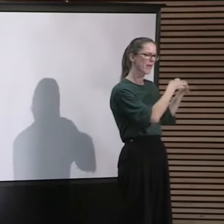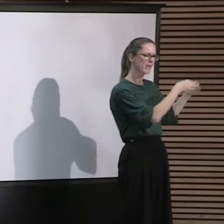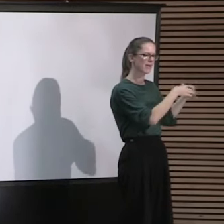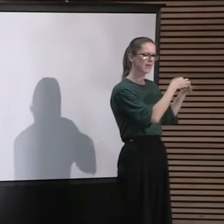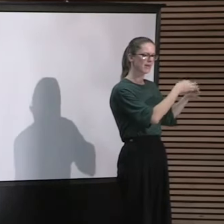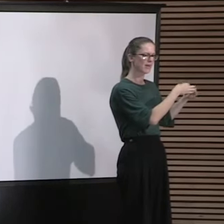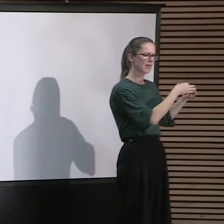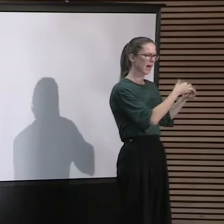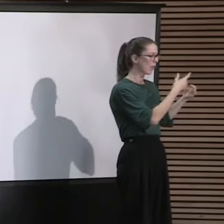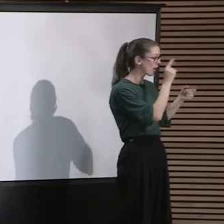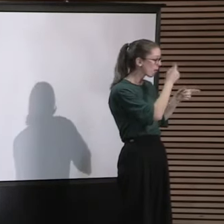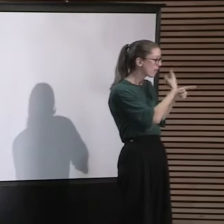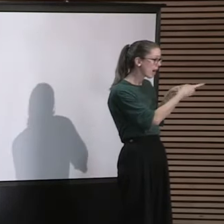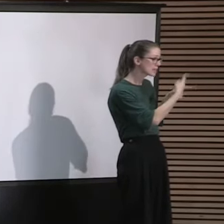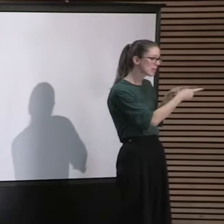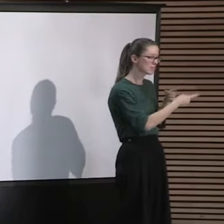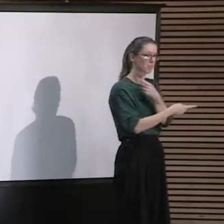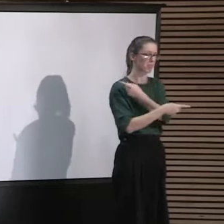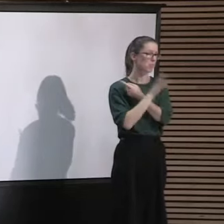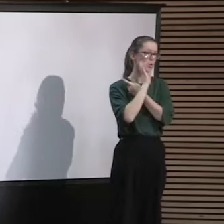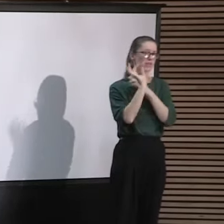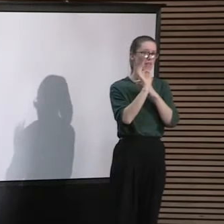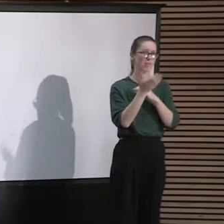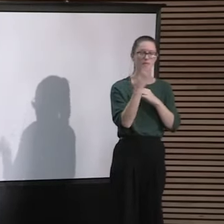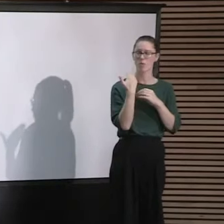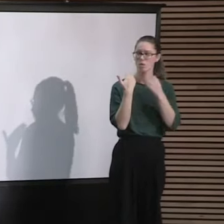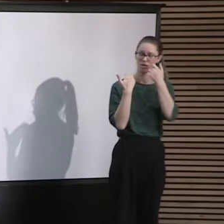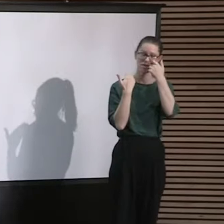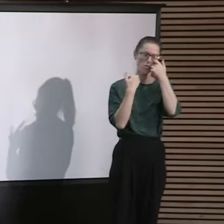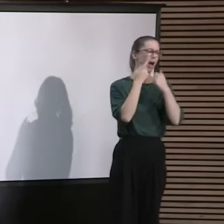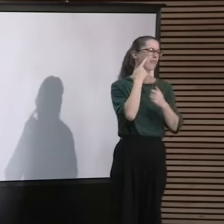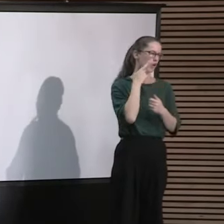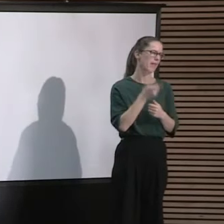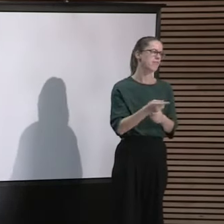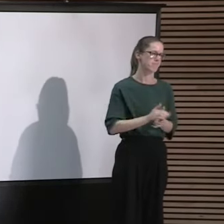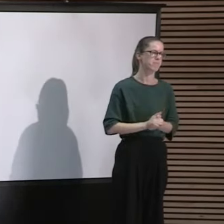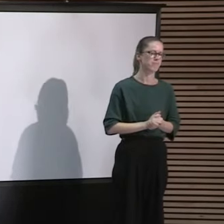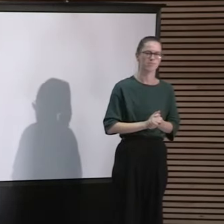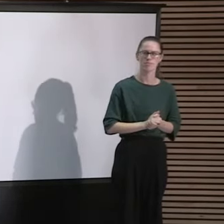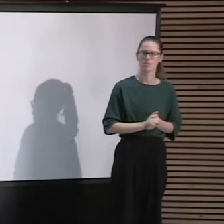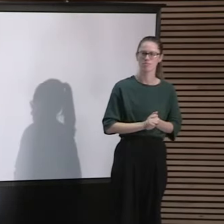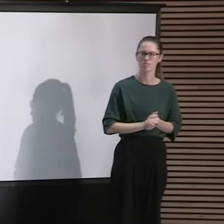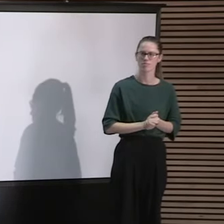that's been done to accelerate it? That's news to me. We'll have a look at that. We'll have a look.